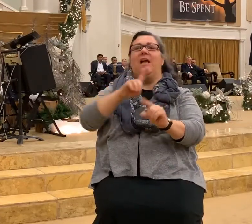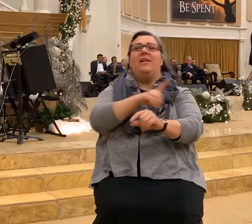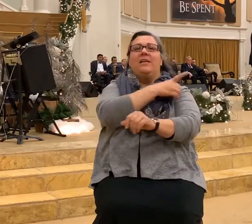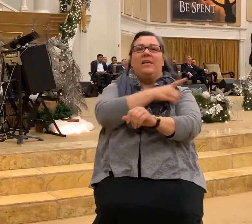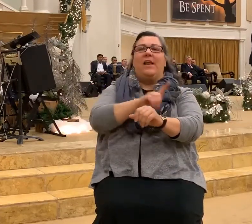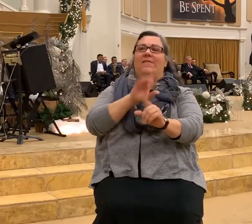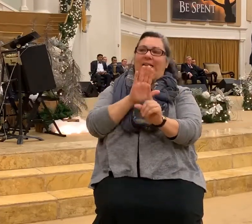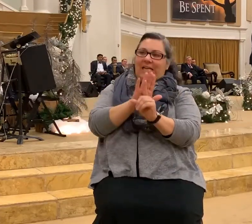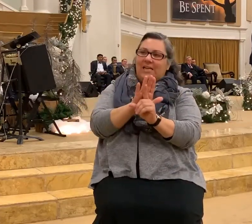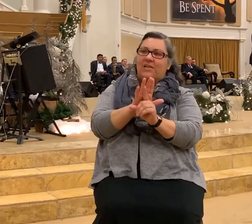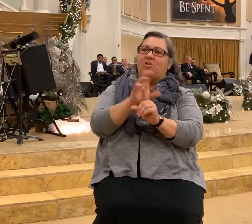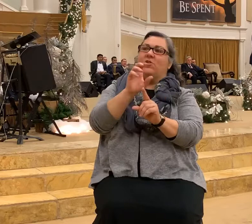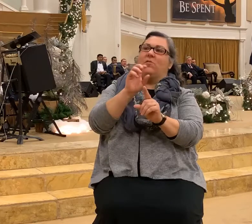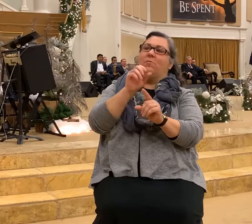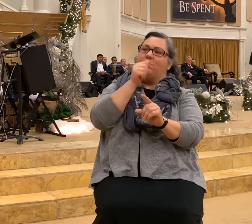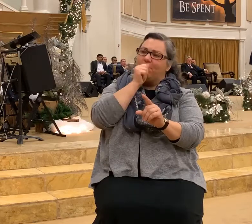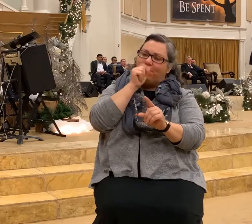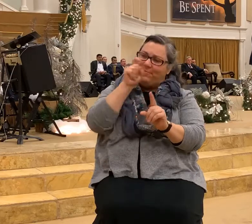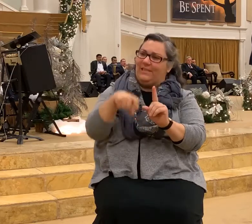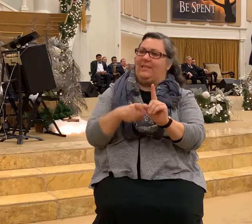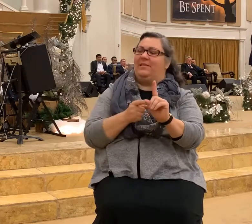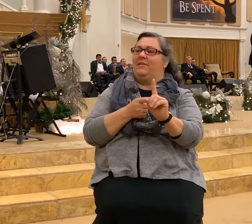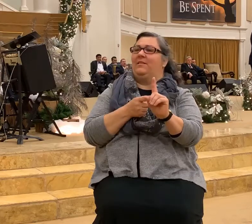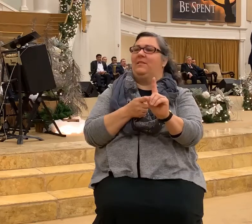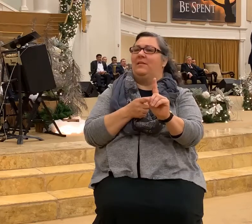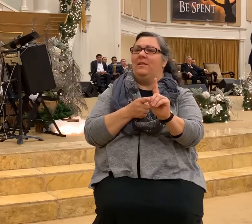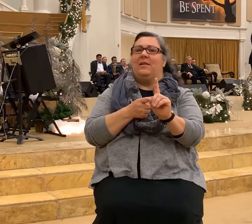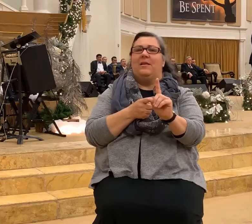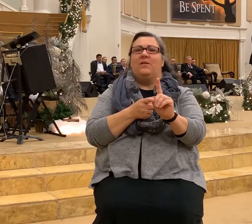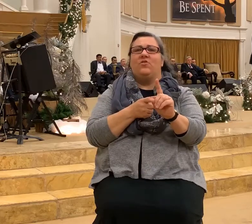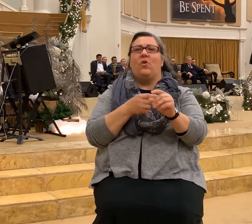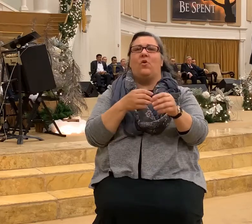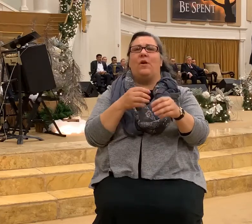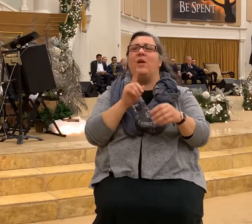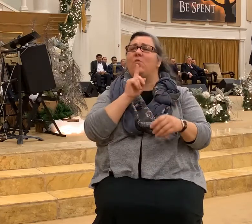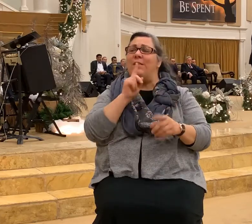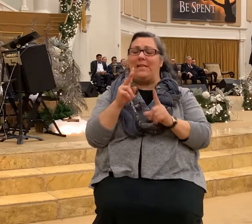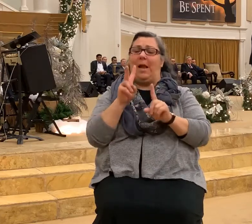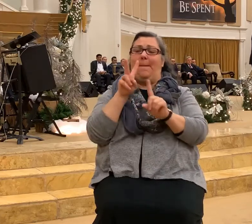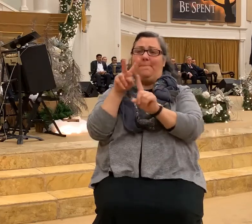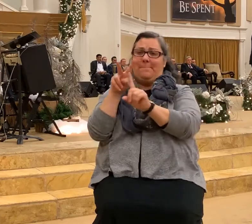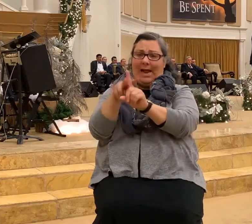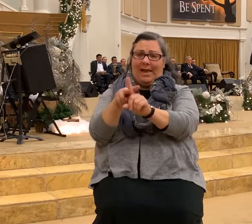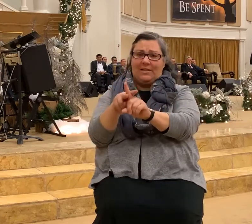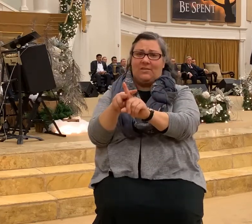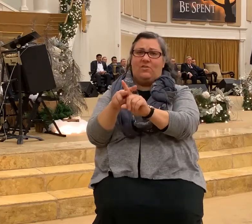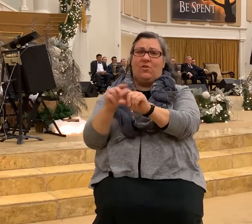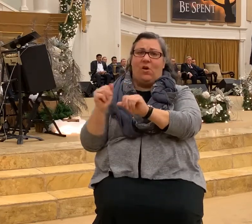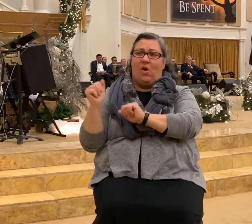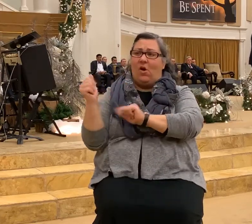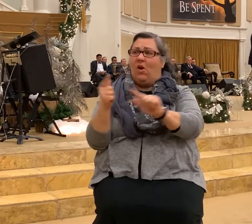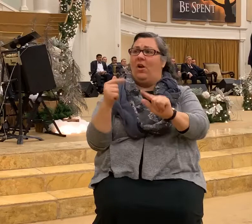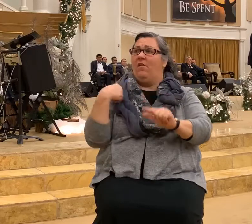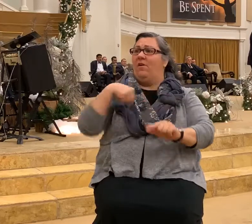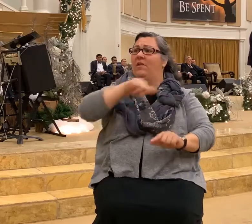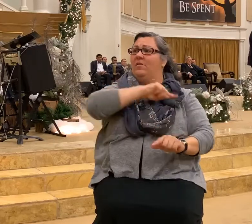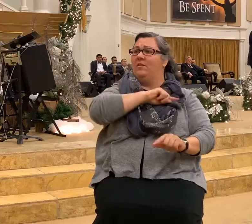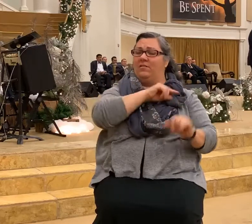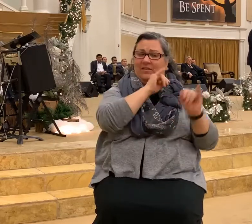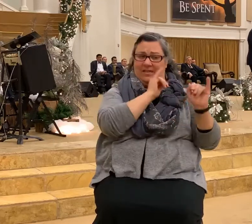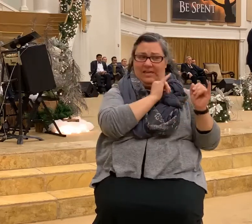the king. And it speaks to us in our individual straits and